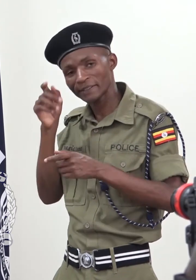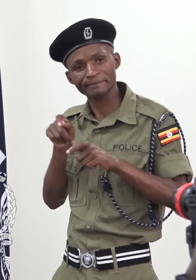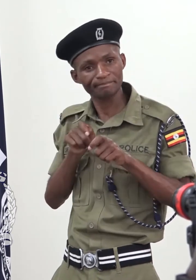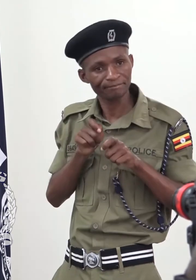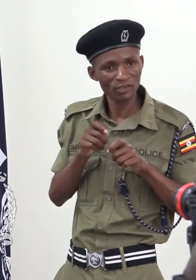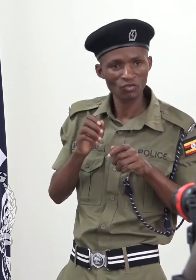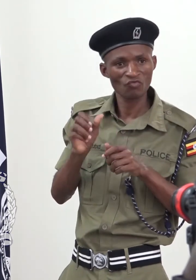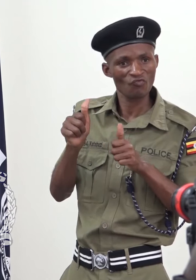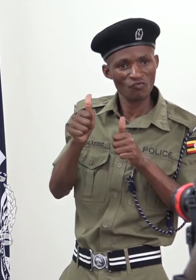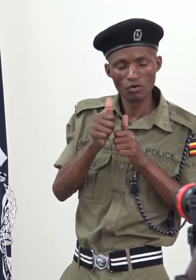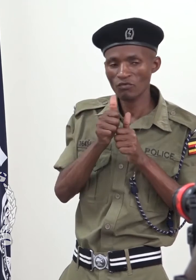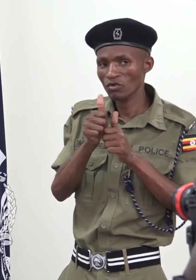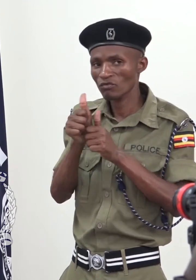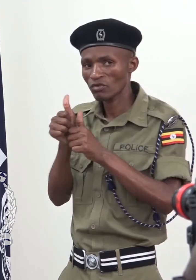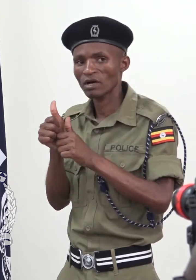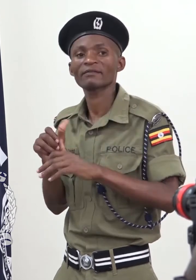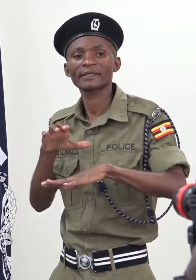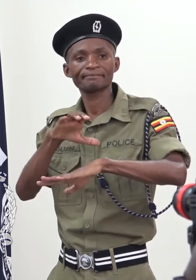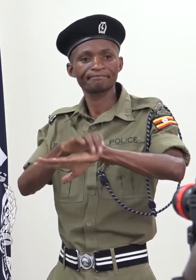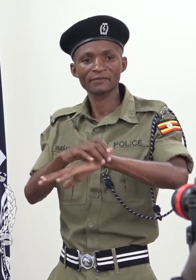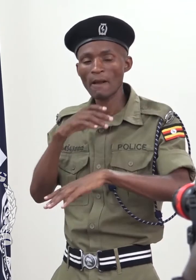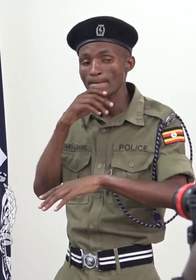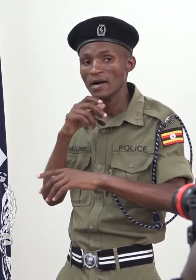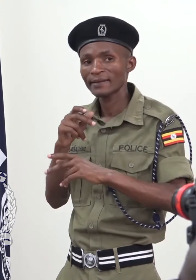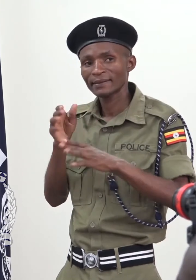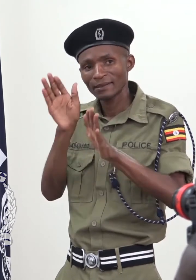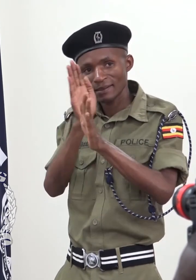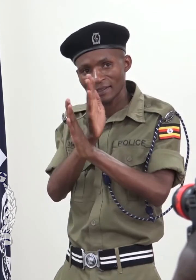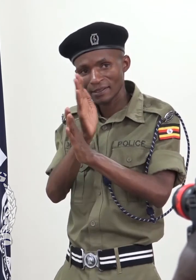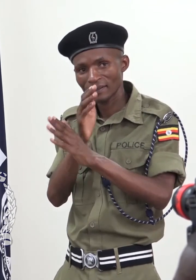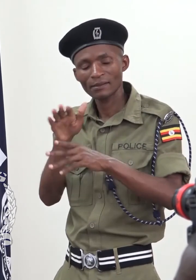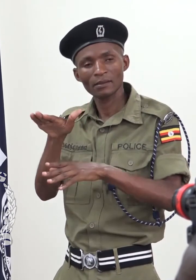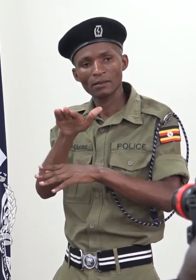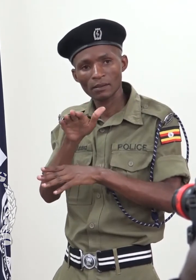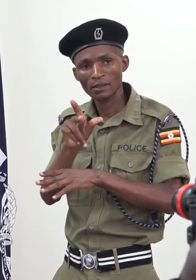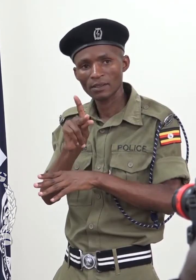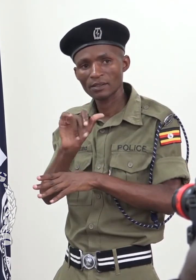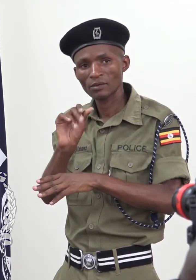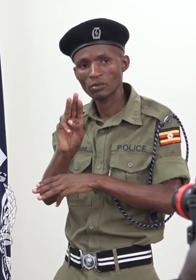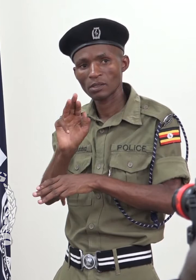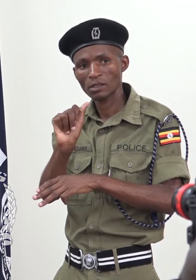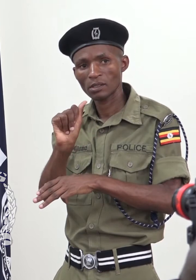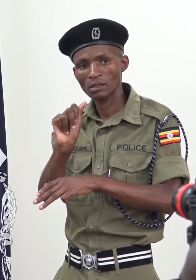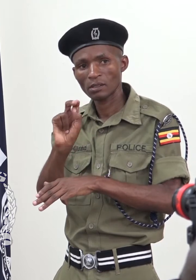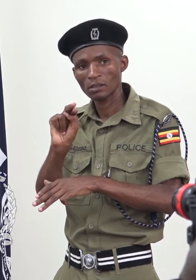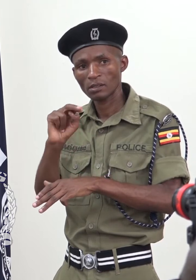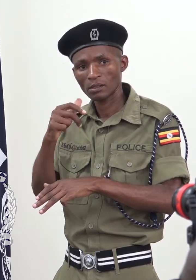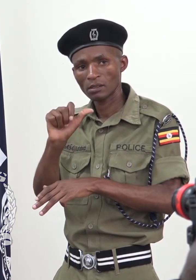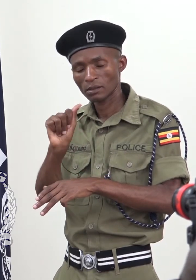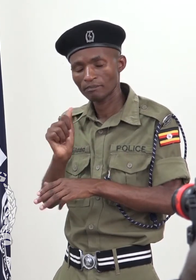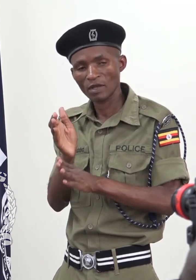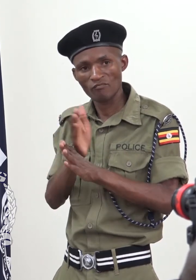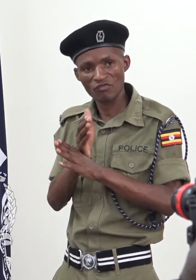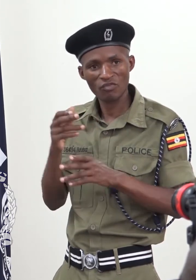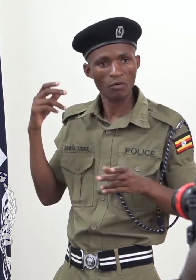village. Before murdering this victim and the baby, he assaulted